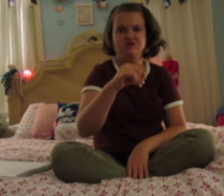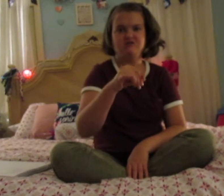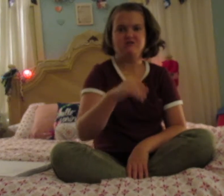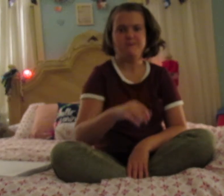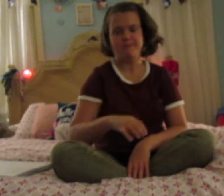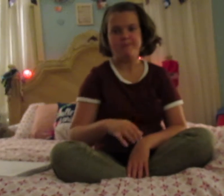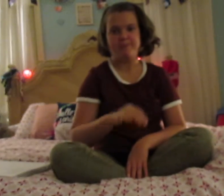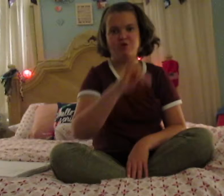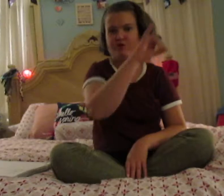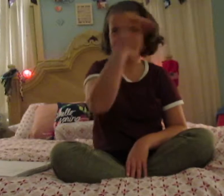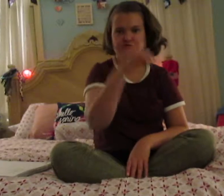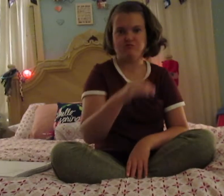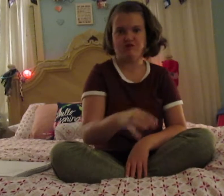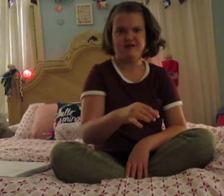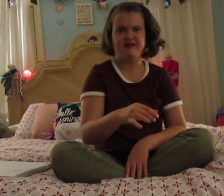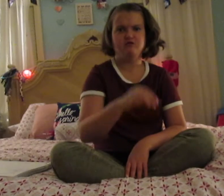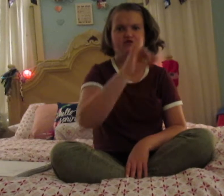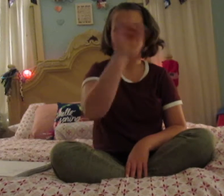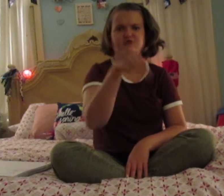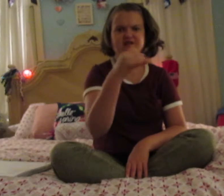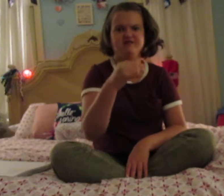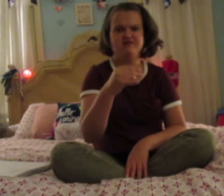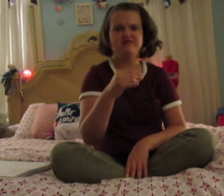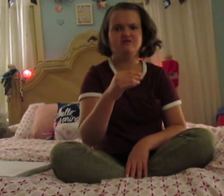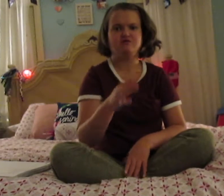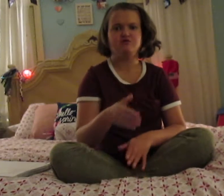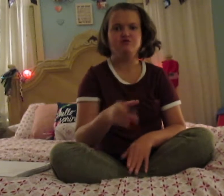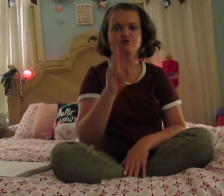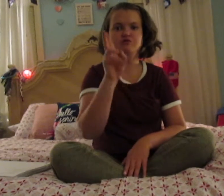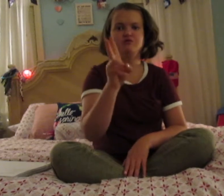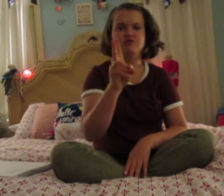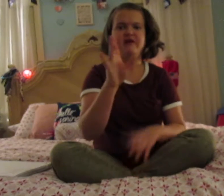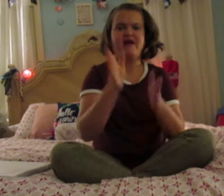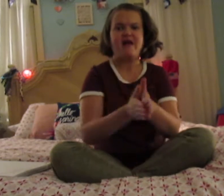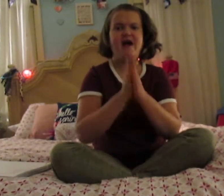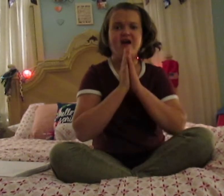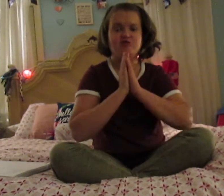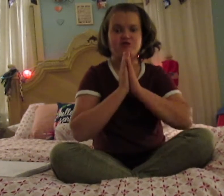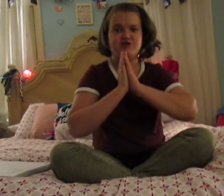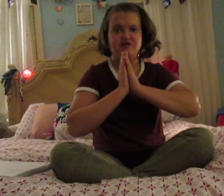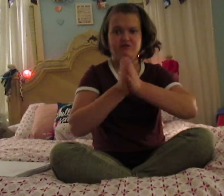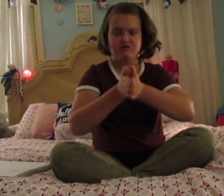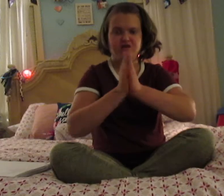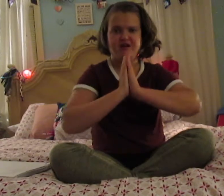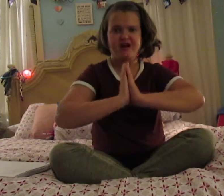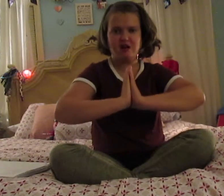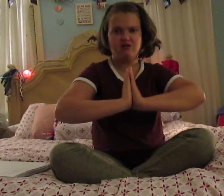ask question to ask ask